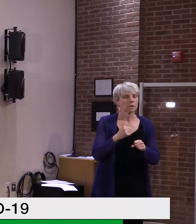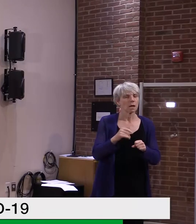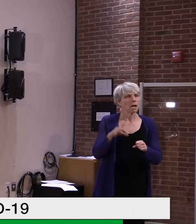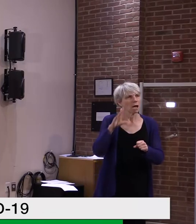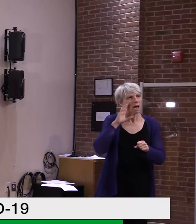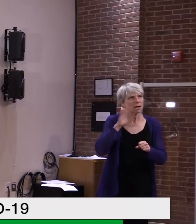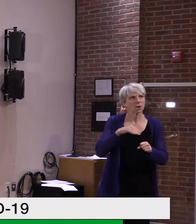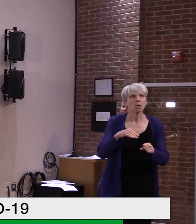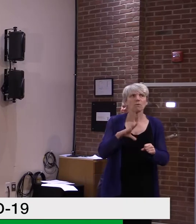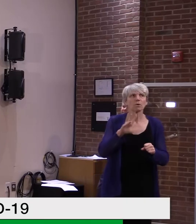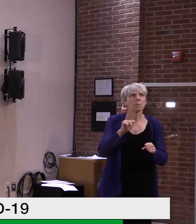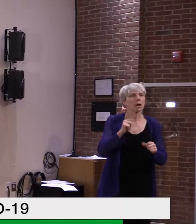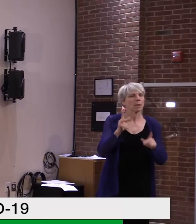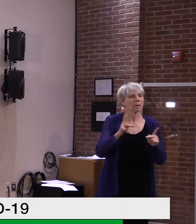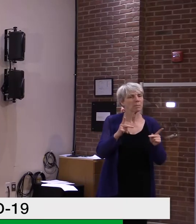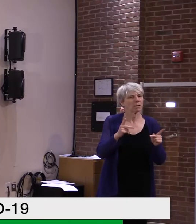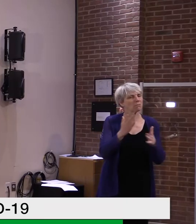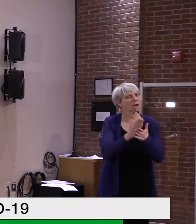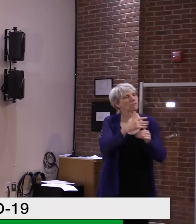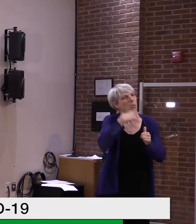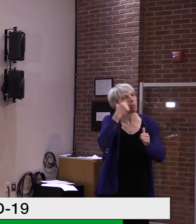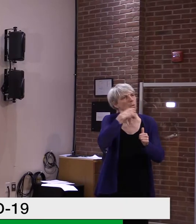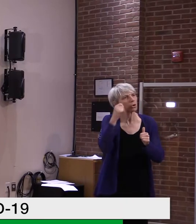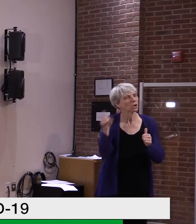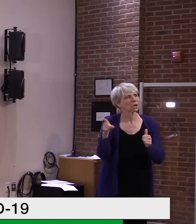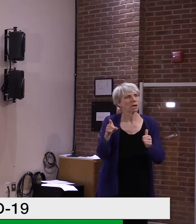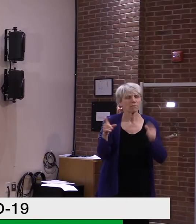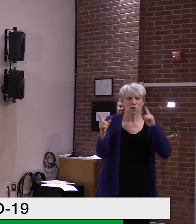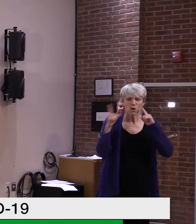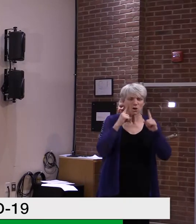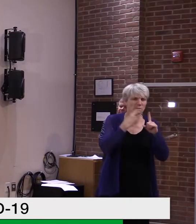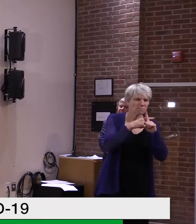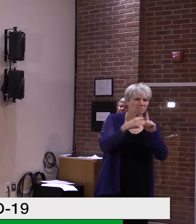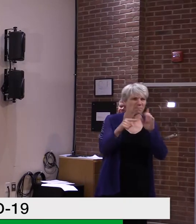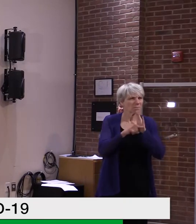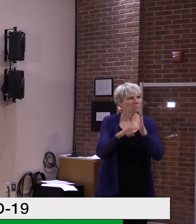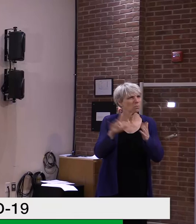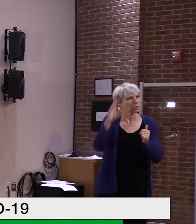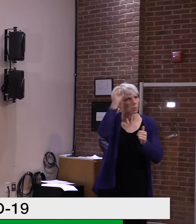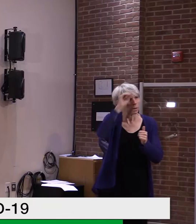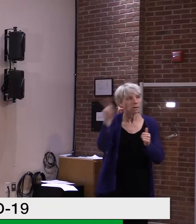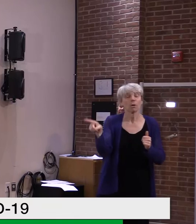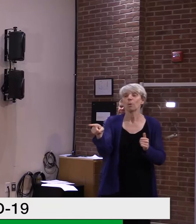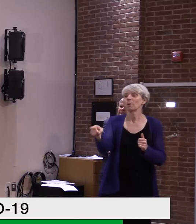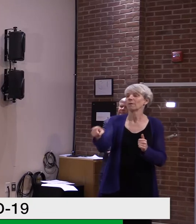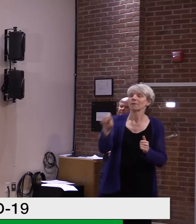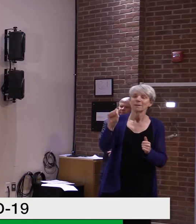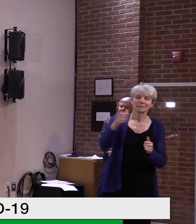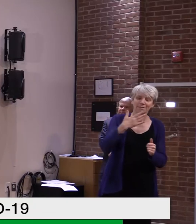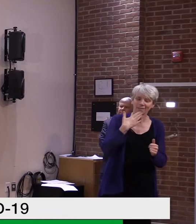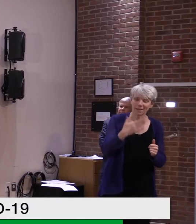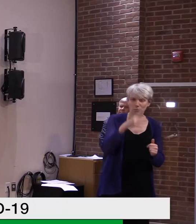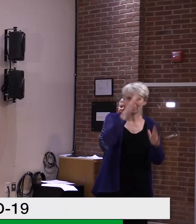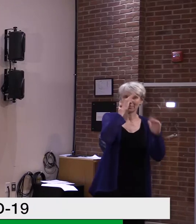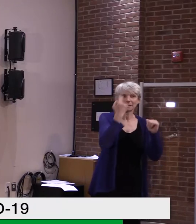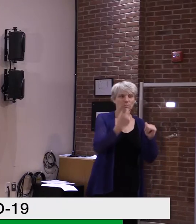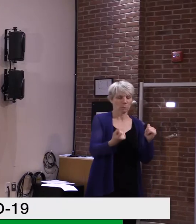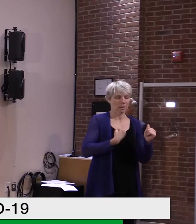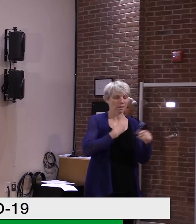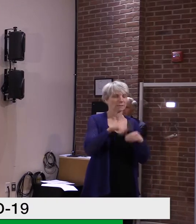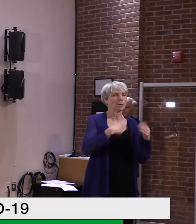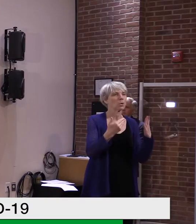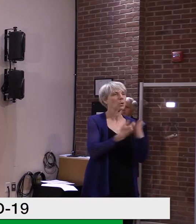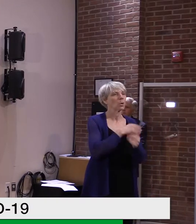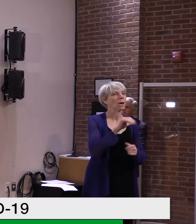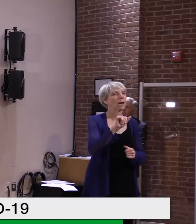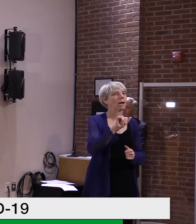some disputes over its effectiveness. Yes, thanks, Avery, for that question. I was thinking I'd probably get one on that, and